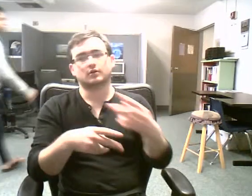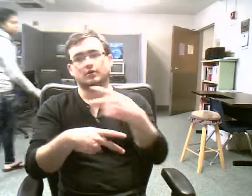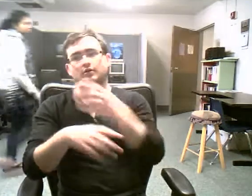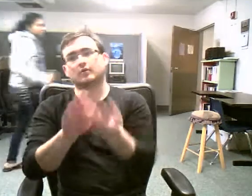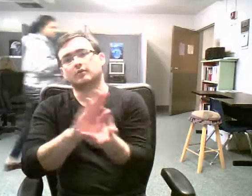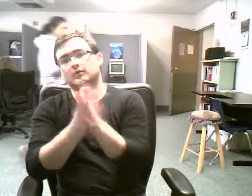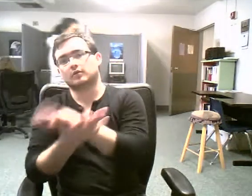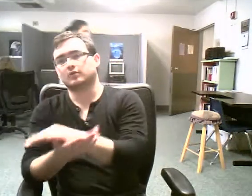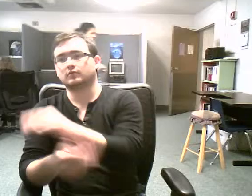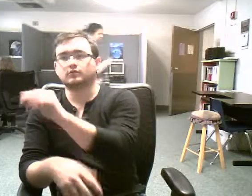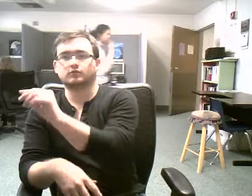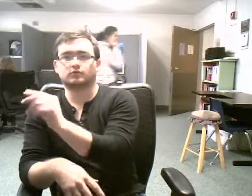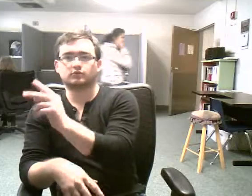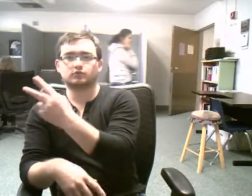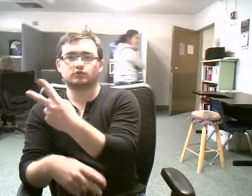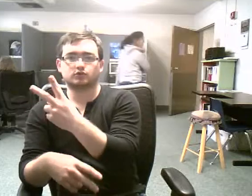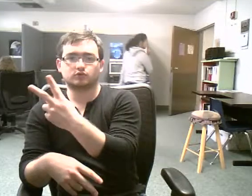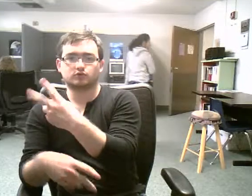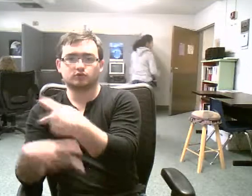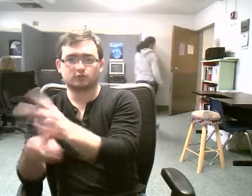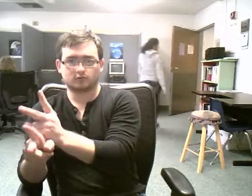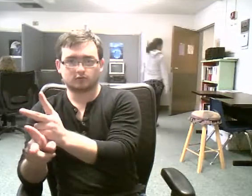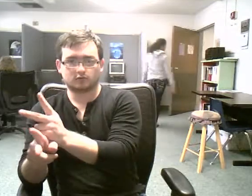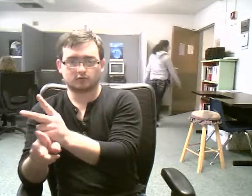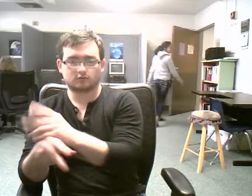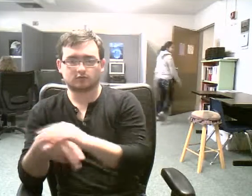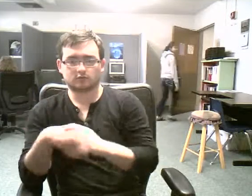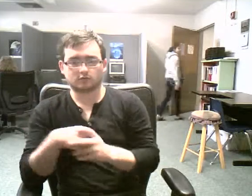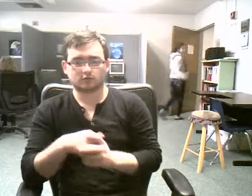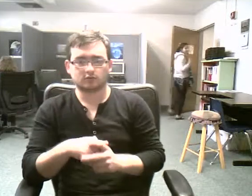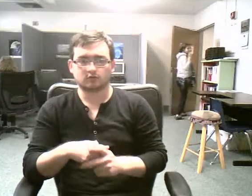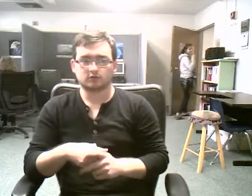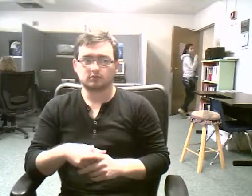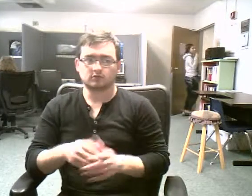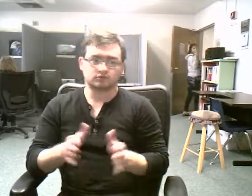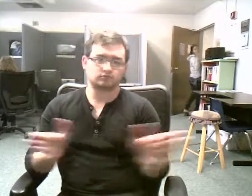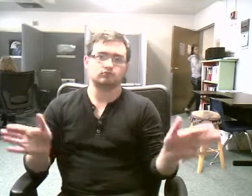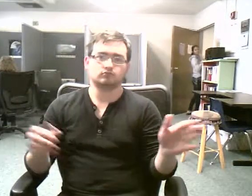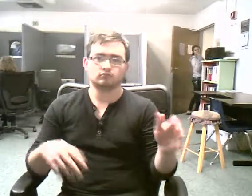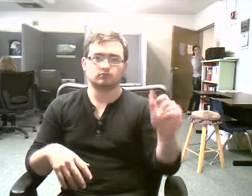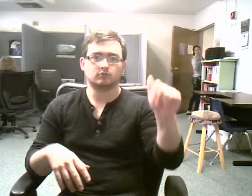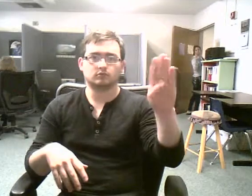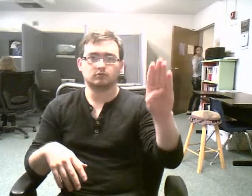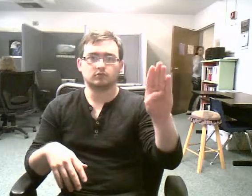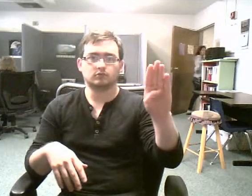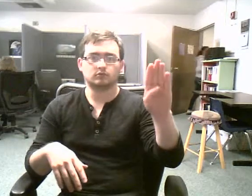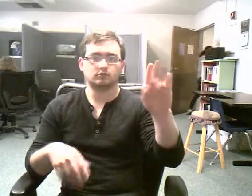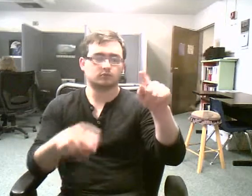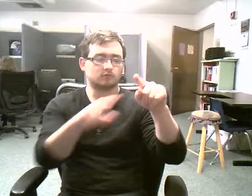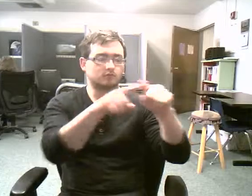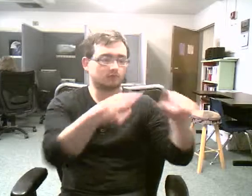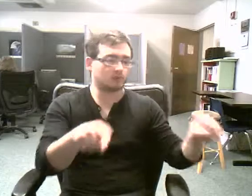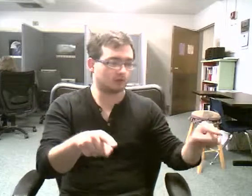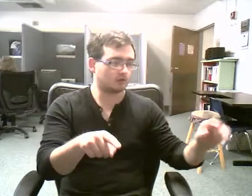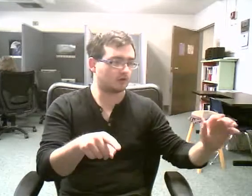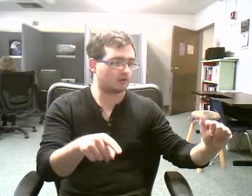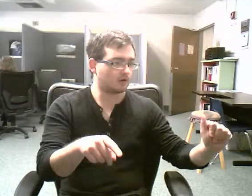The general equation then is AB breaks down into A and breaks down into B, where A and B could be